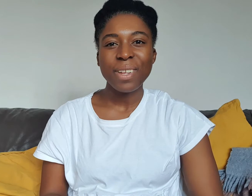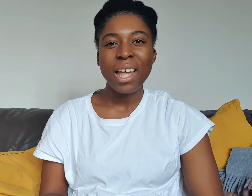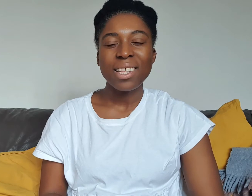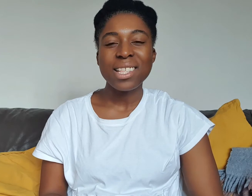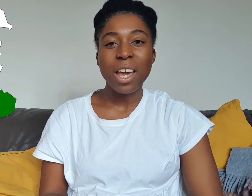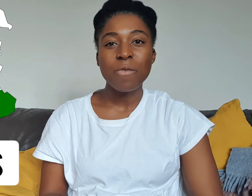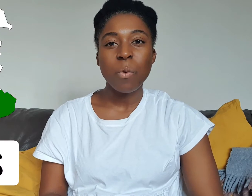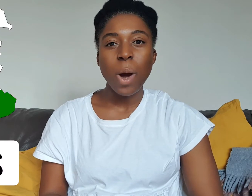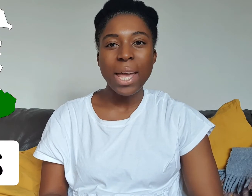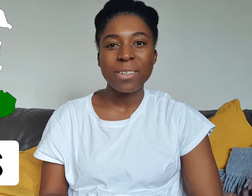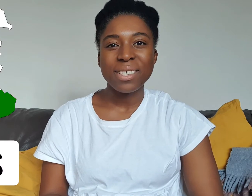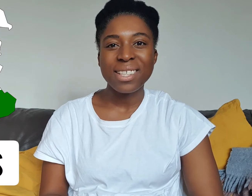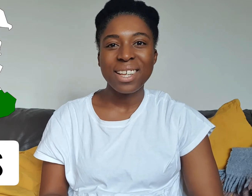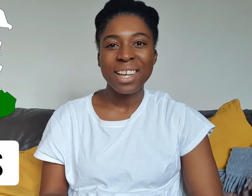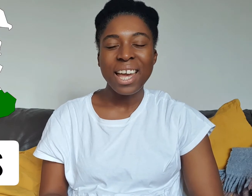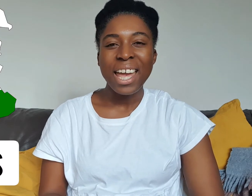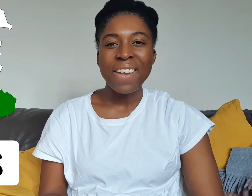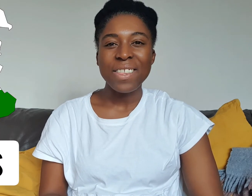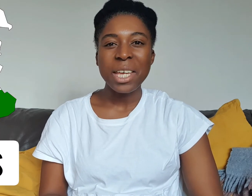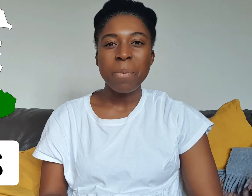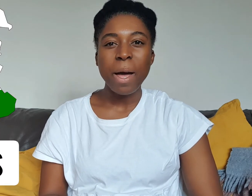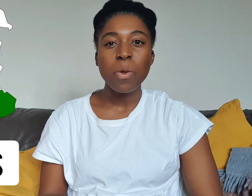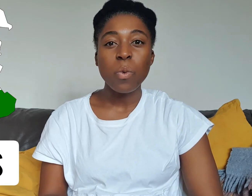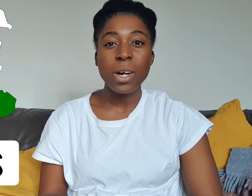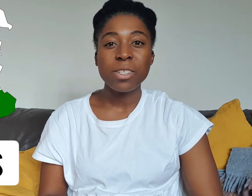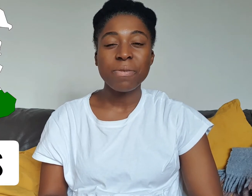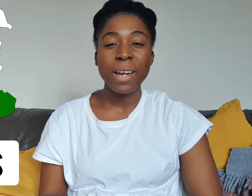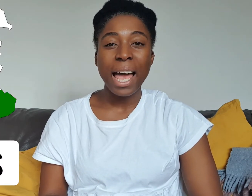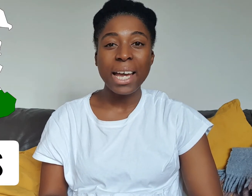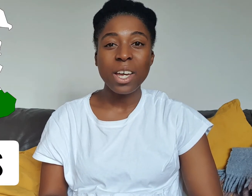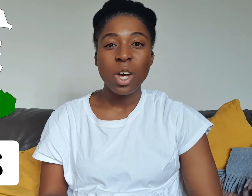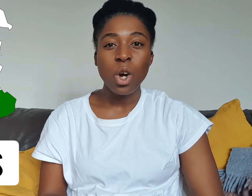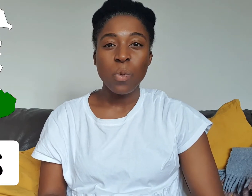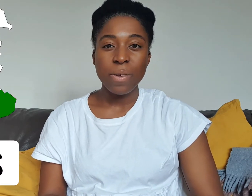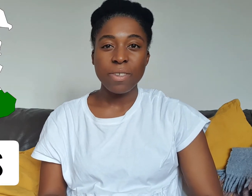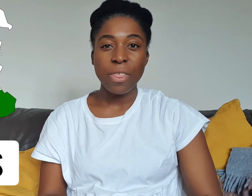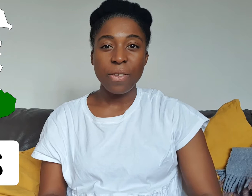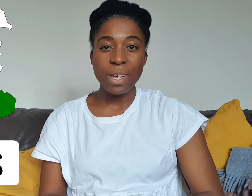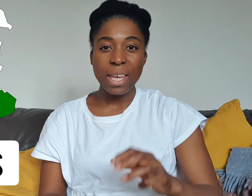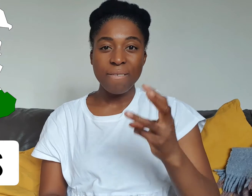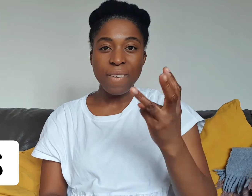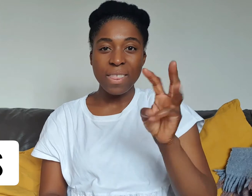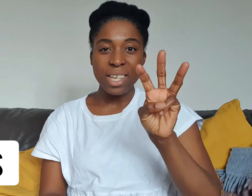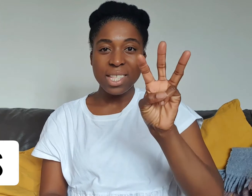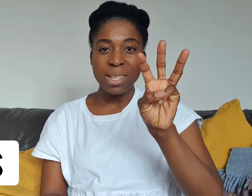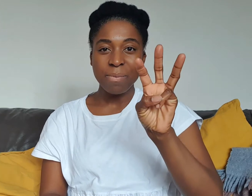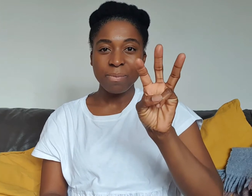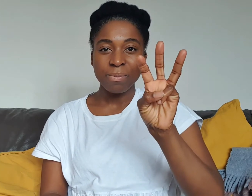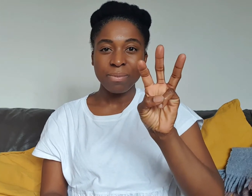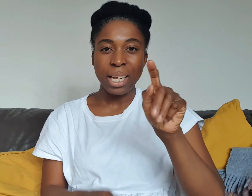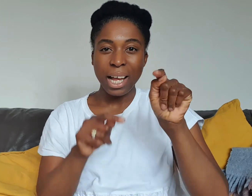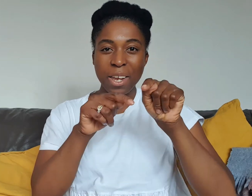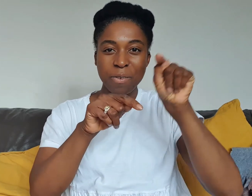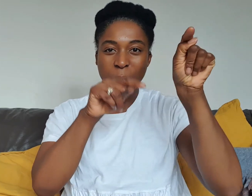the sign for Wales. If you think about the Welsh flag with the 3 feathers that kind of go